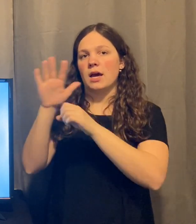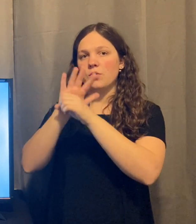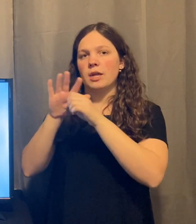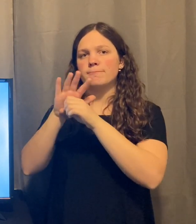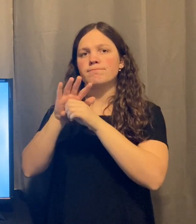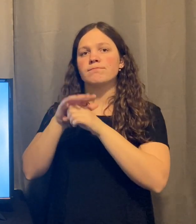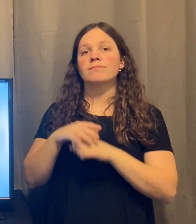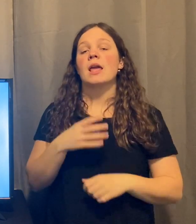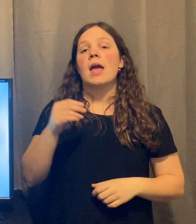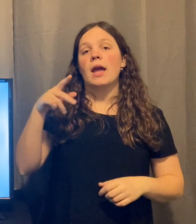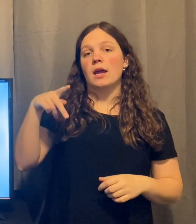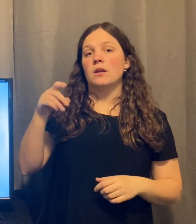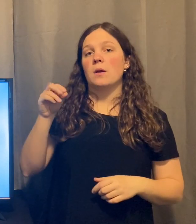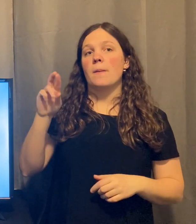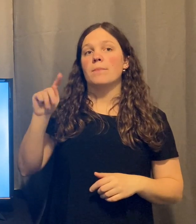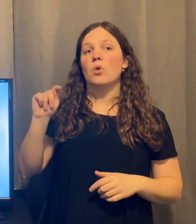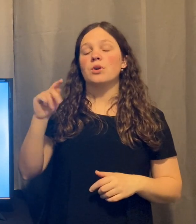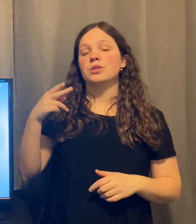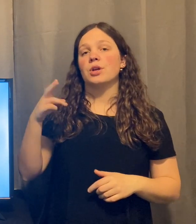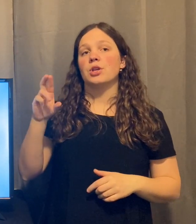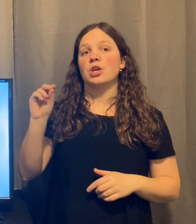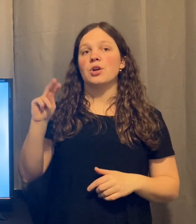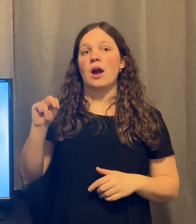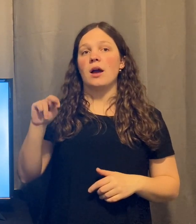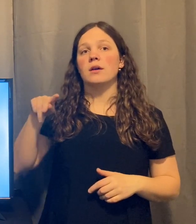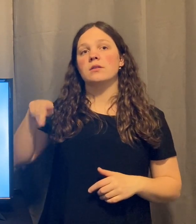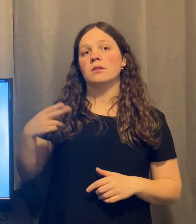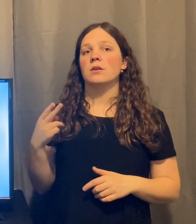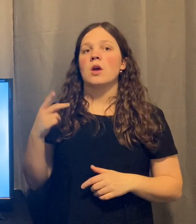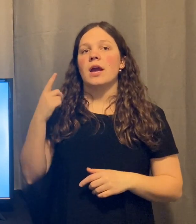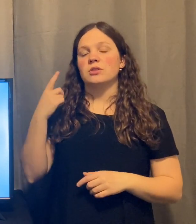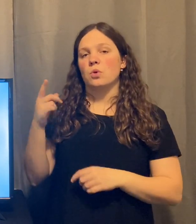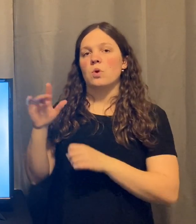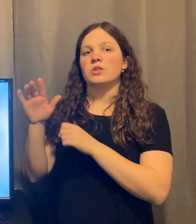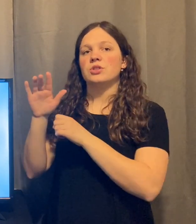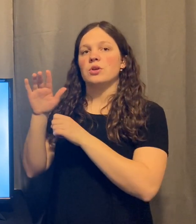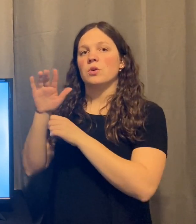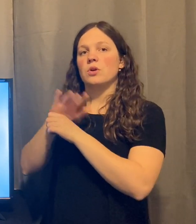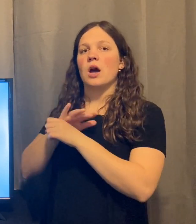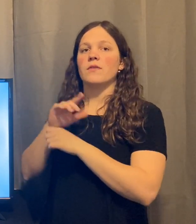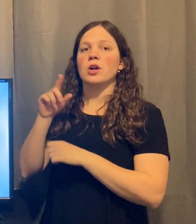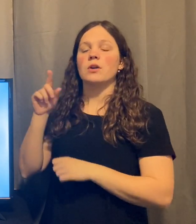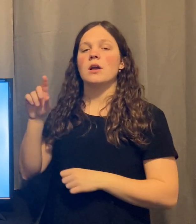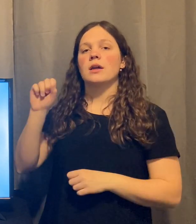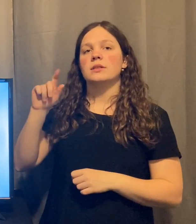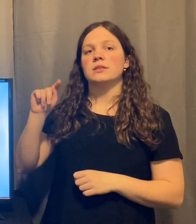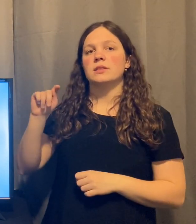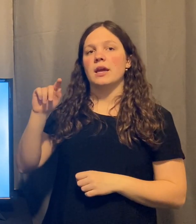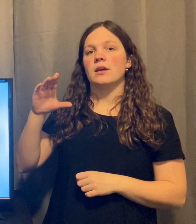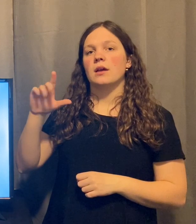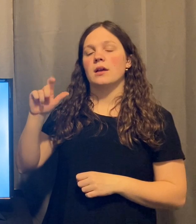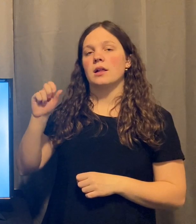County, and Port Huron is the one to cover State